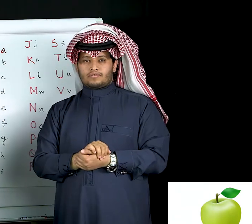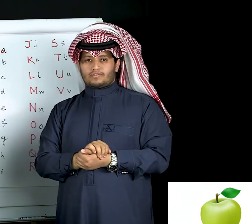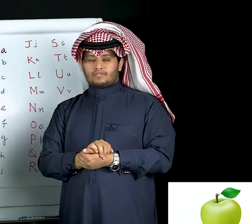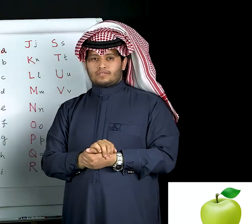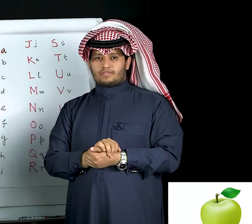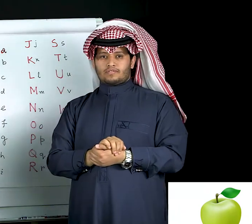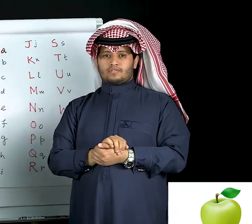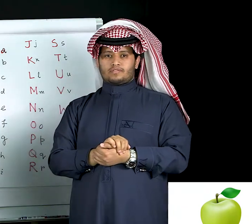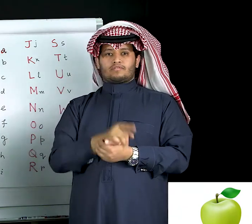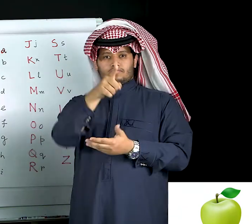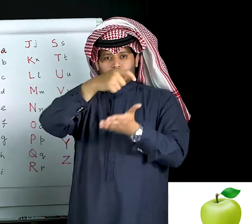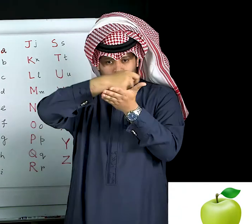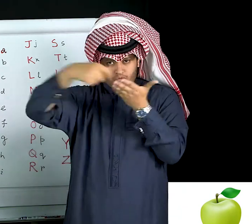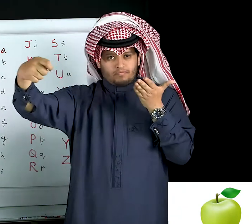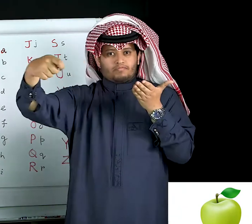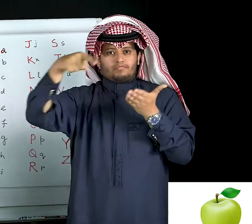Please write apple.